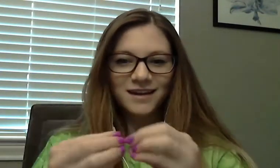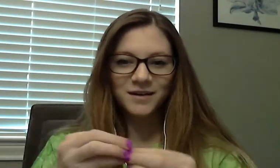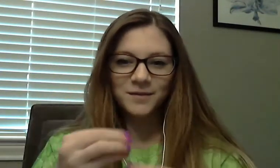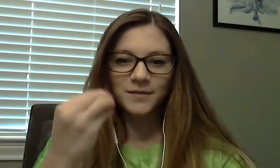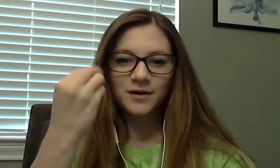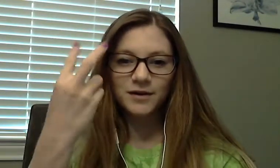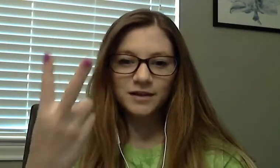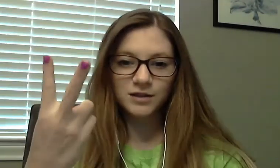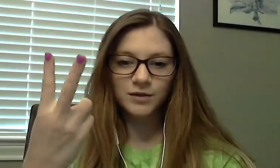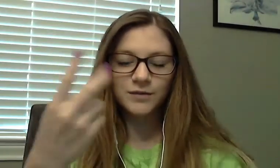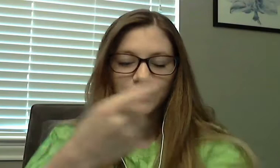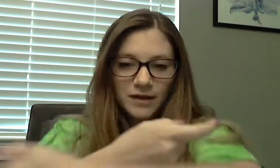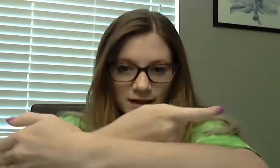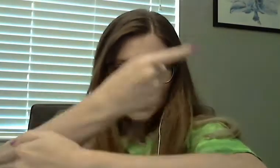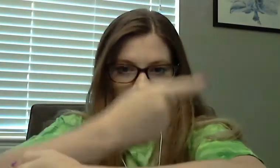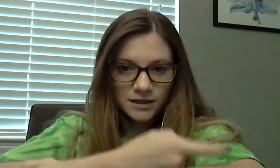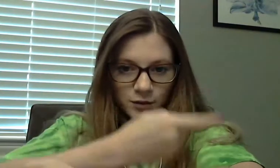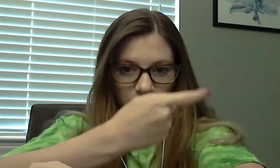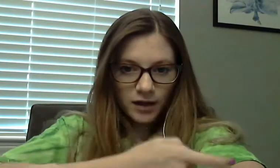Number 2, cereal.